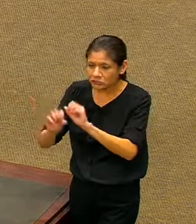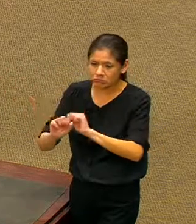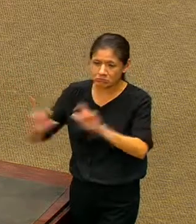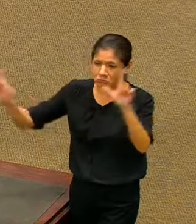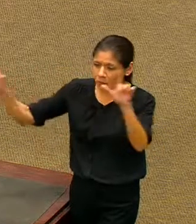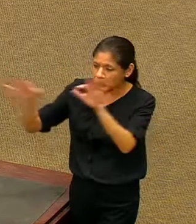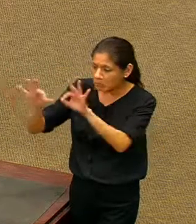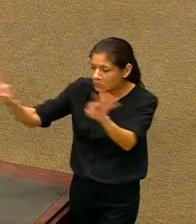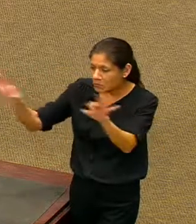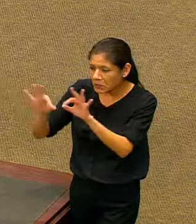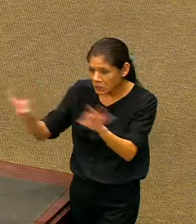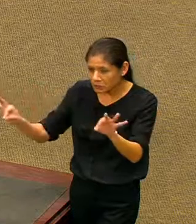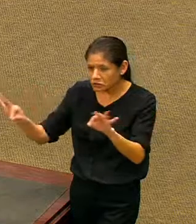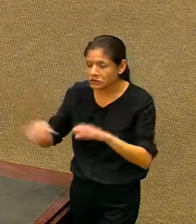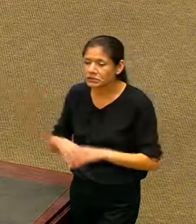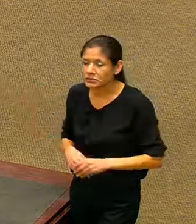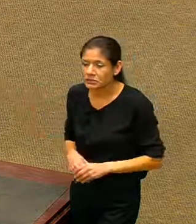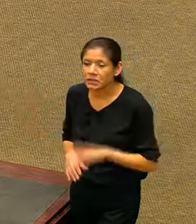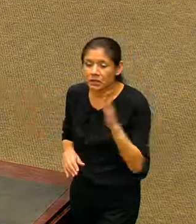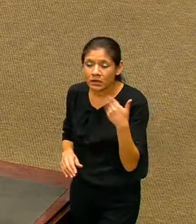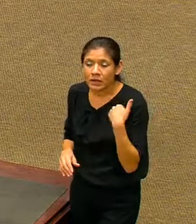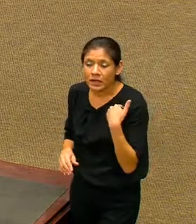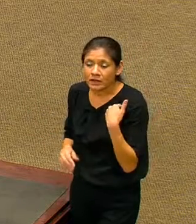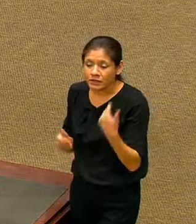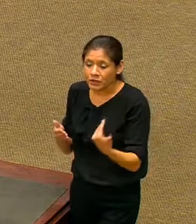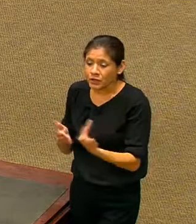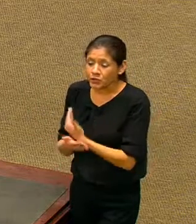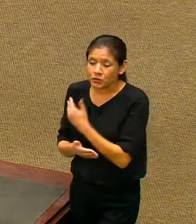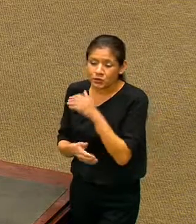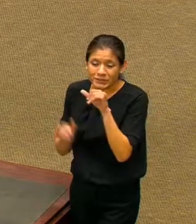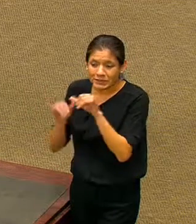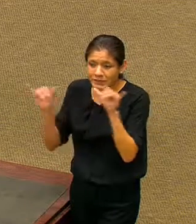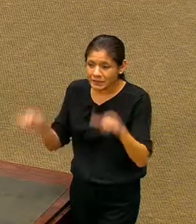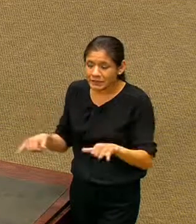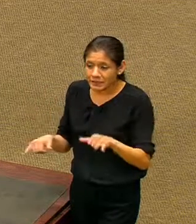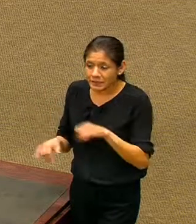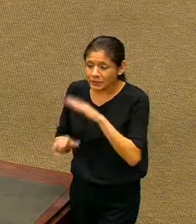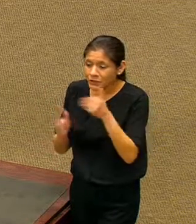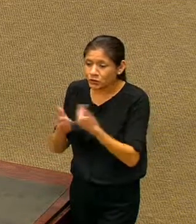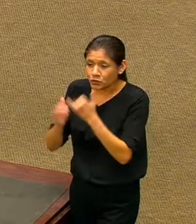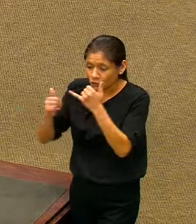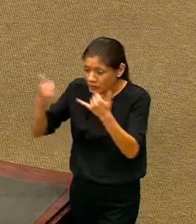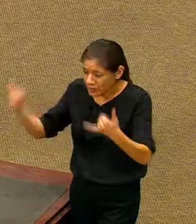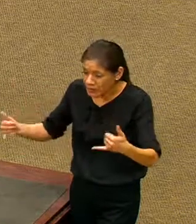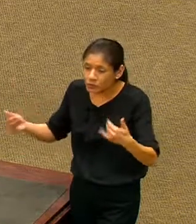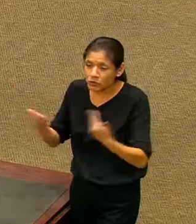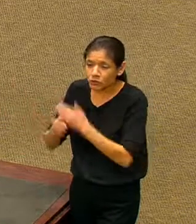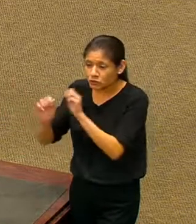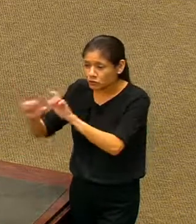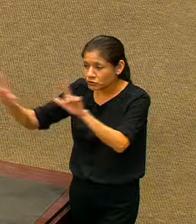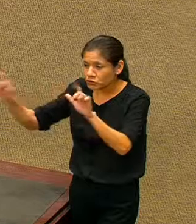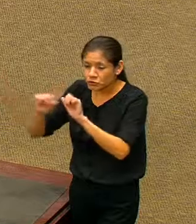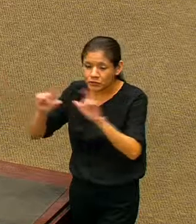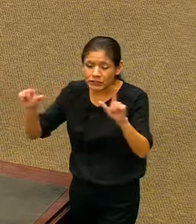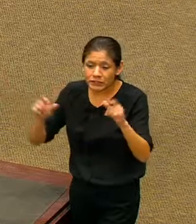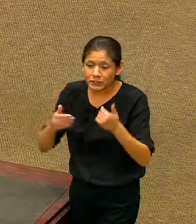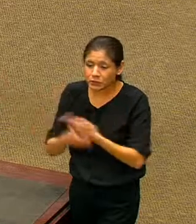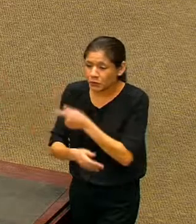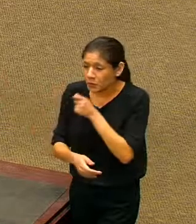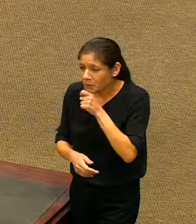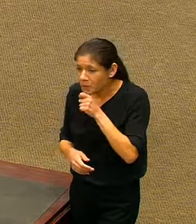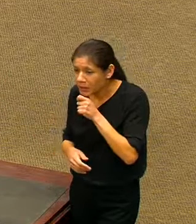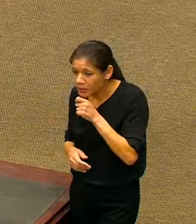screen. We're going to have a new dais system, including new cabling, new screens, new